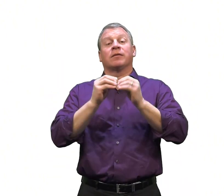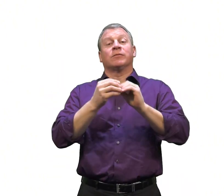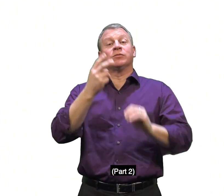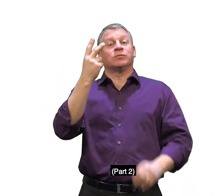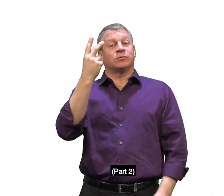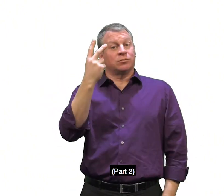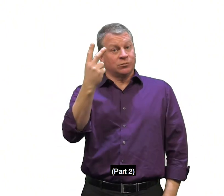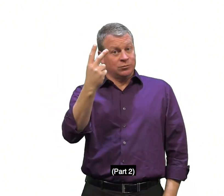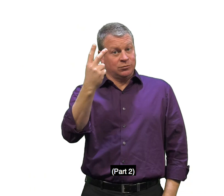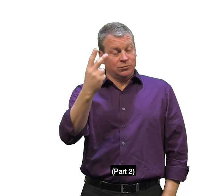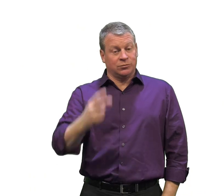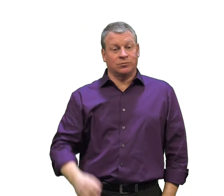Part 2.